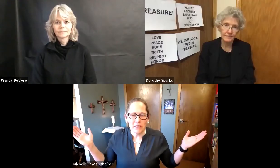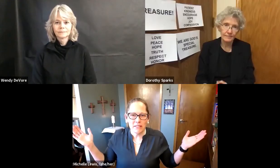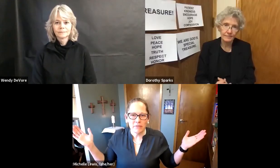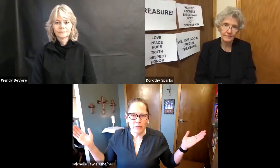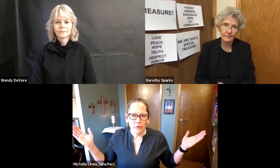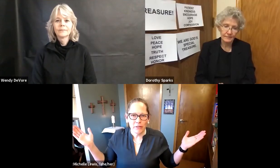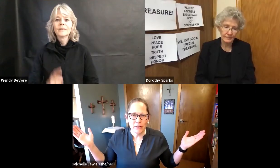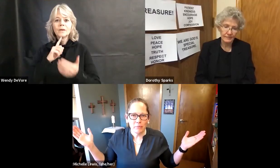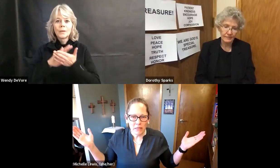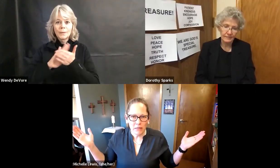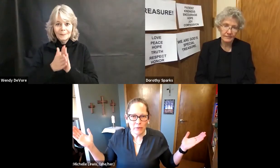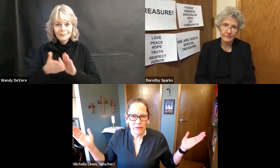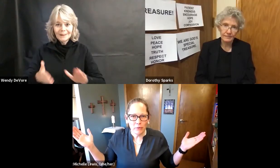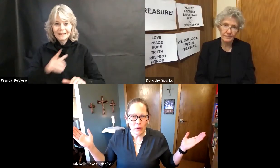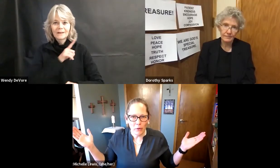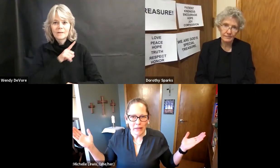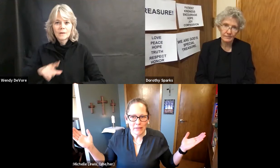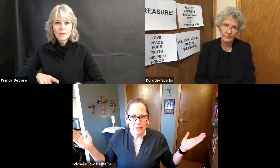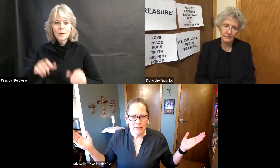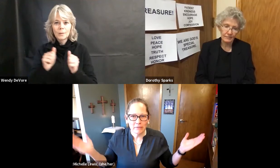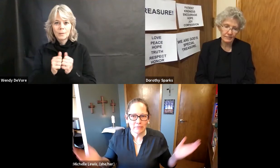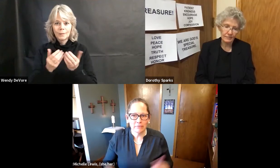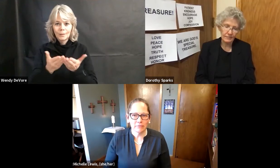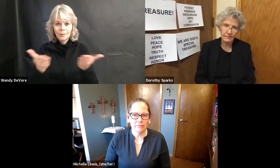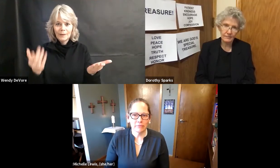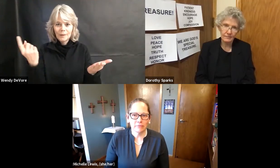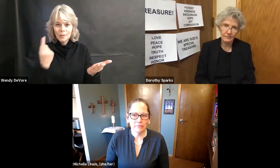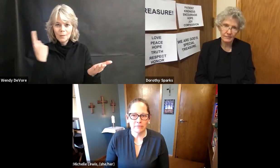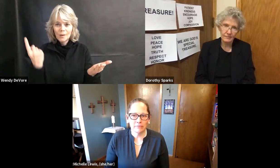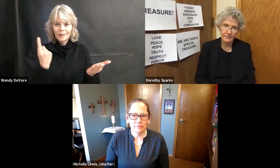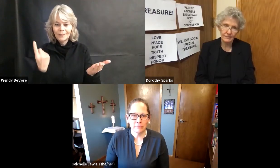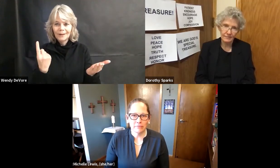The peace of the Lord be with you always.